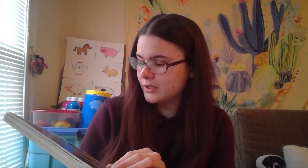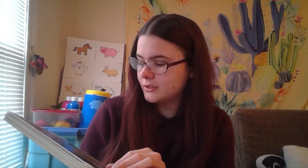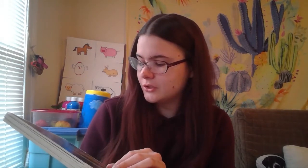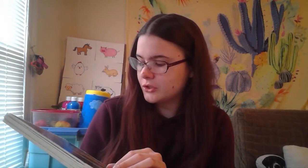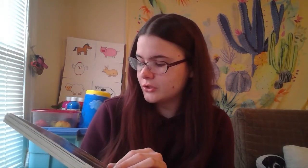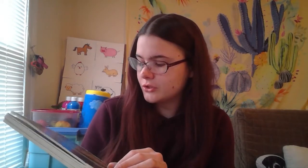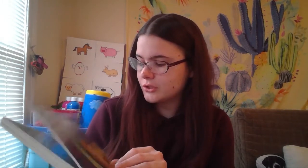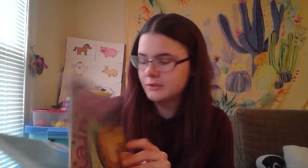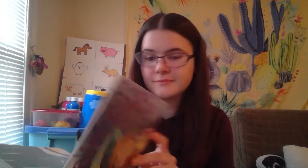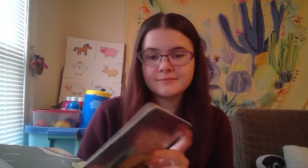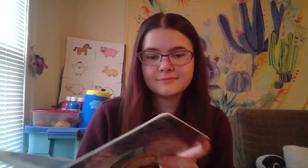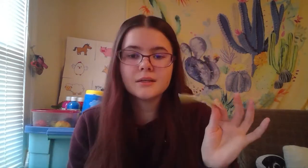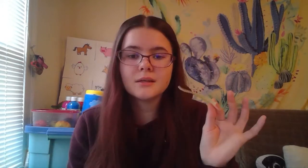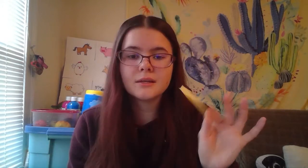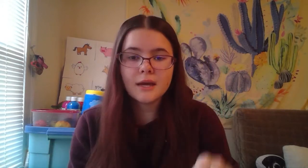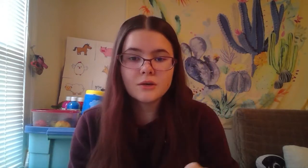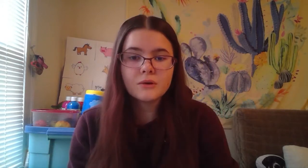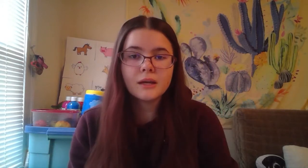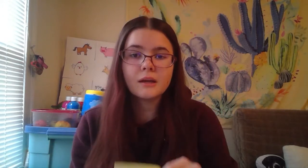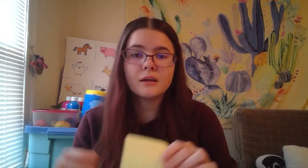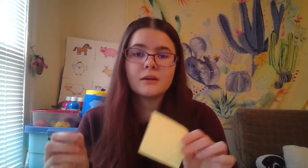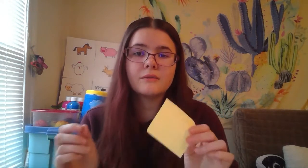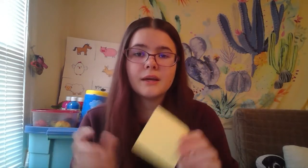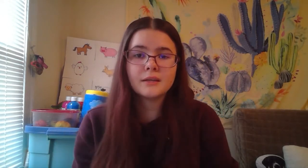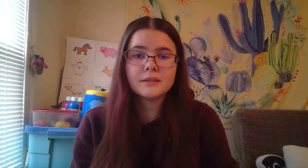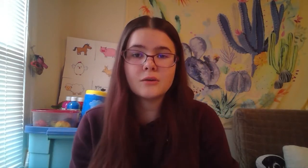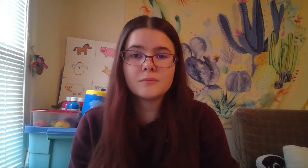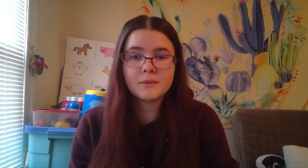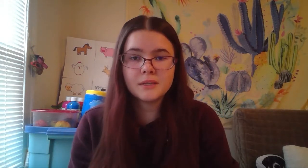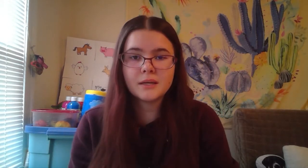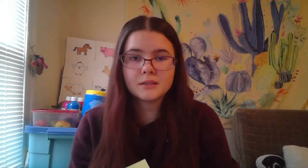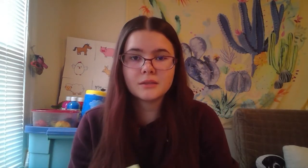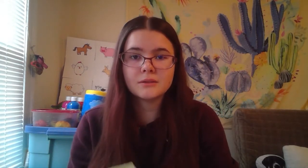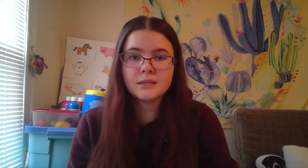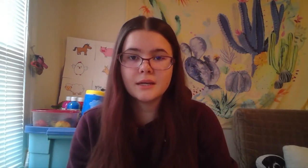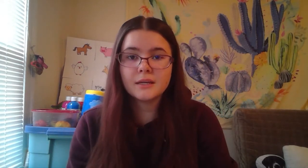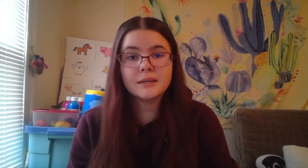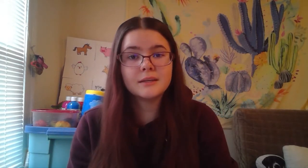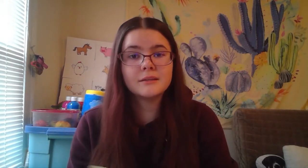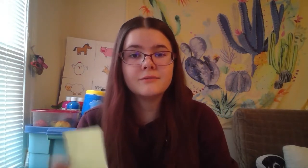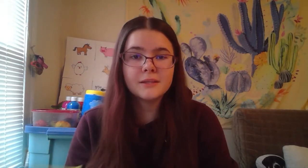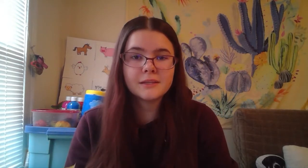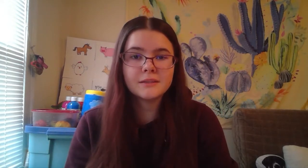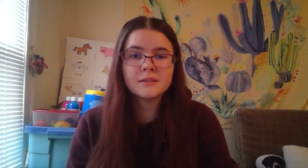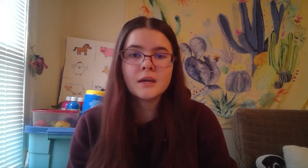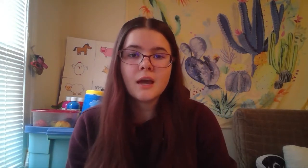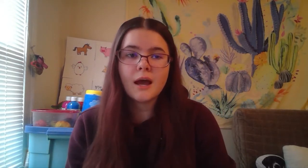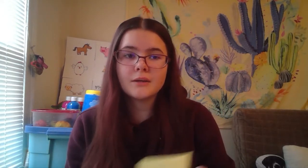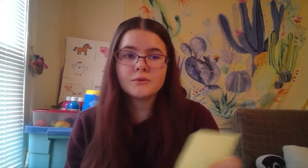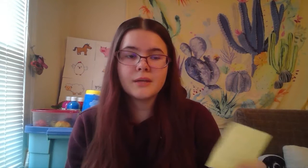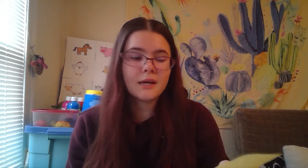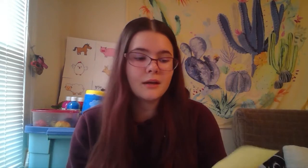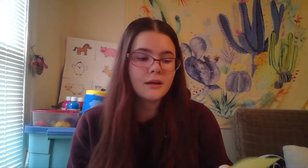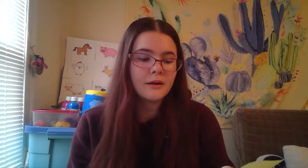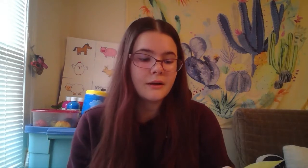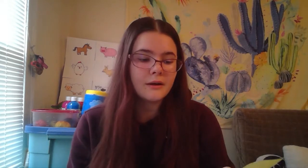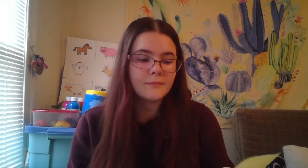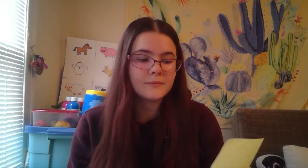Jayne Church. The category of ASL, baby ASL today is feelings. I know that